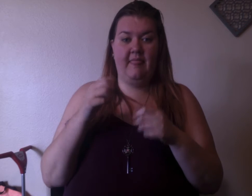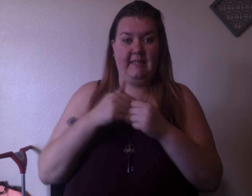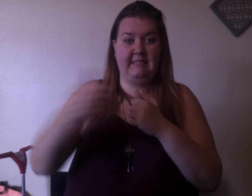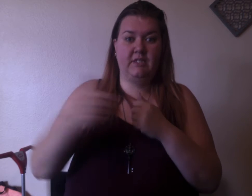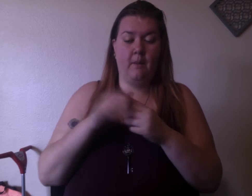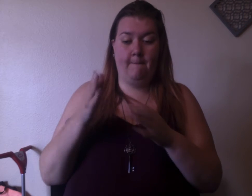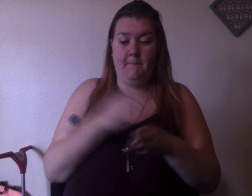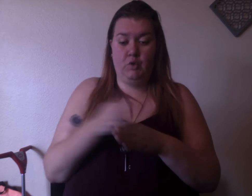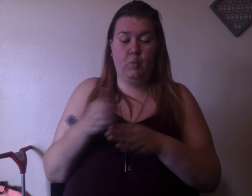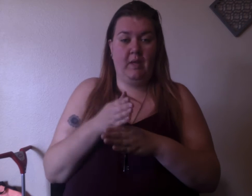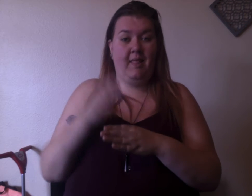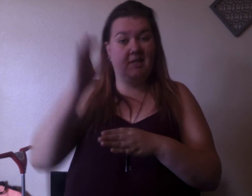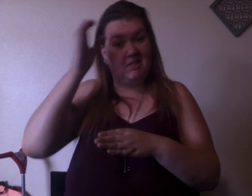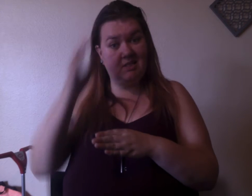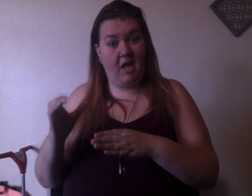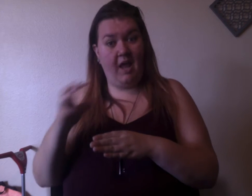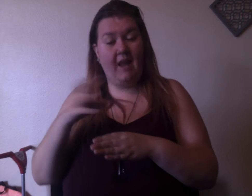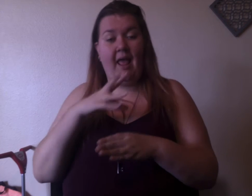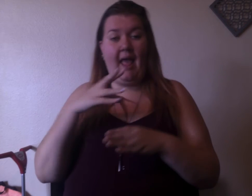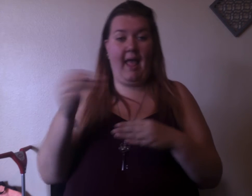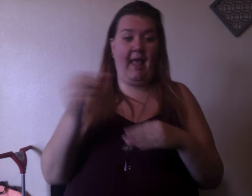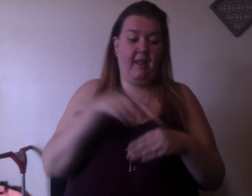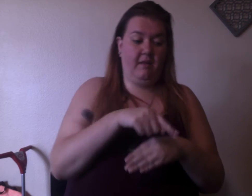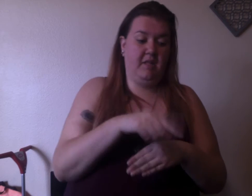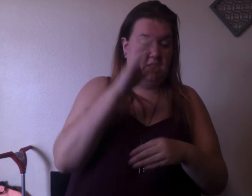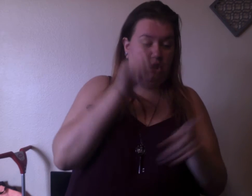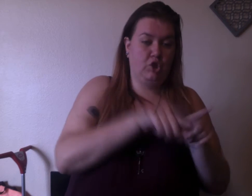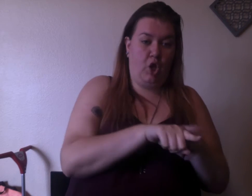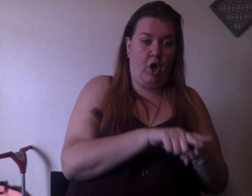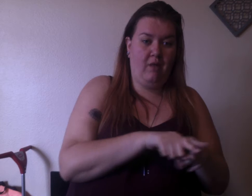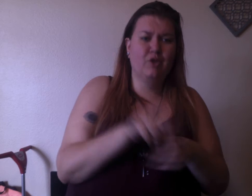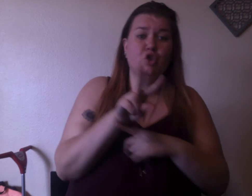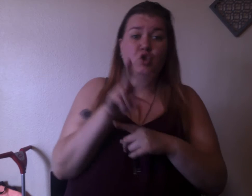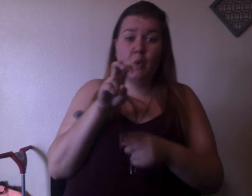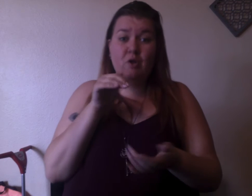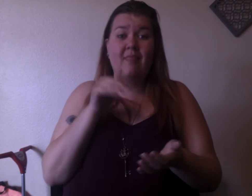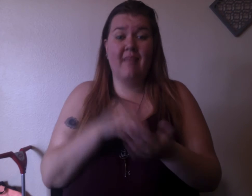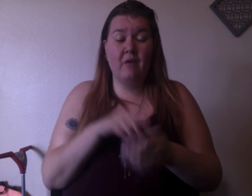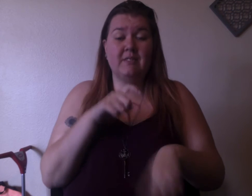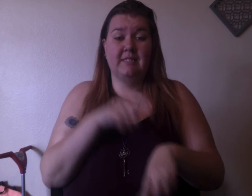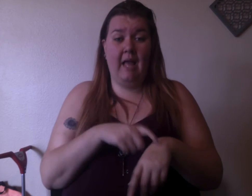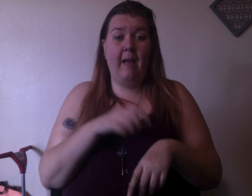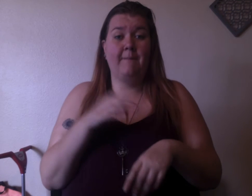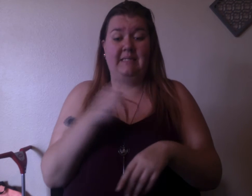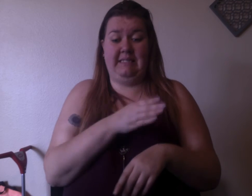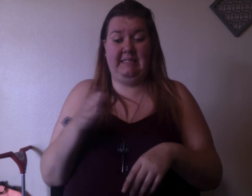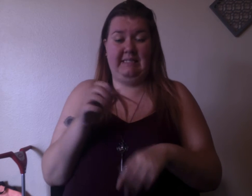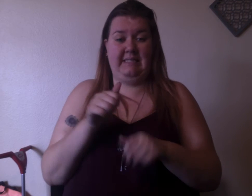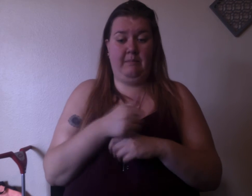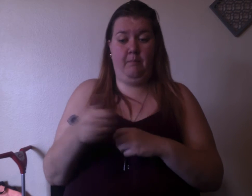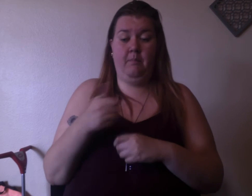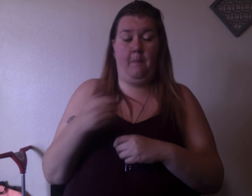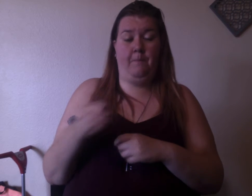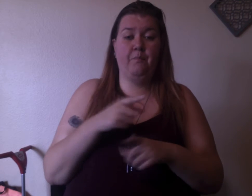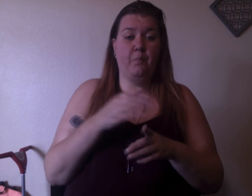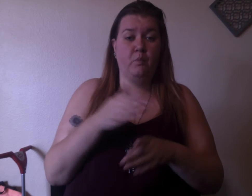solar system and the nearest star. So that's 200,000 times the distance between the Earth and the sun, and you multiply